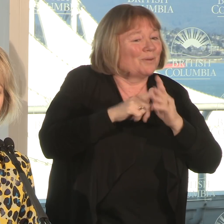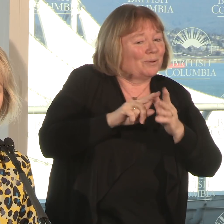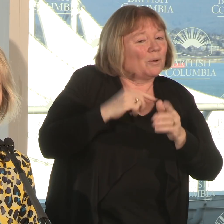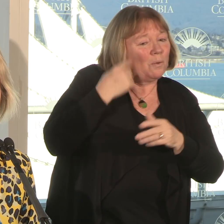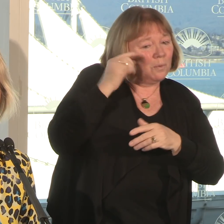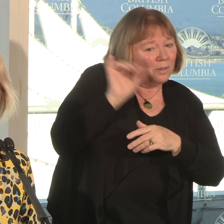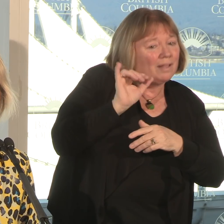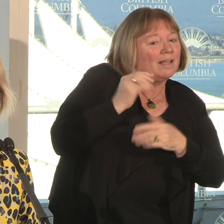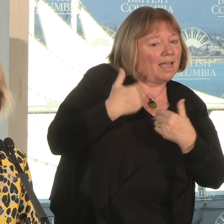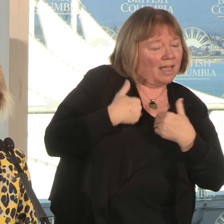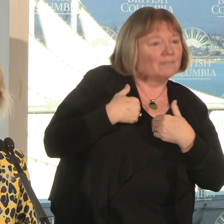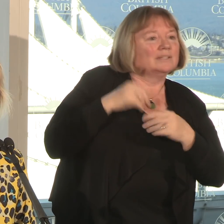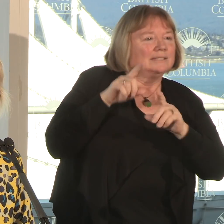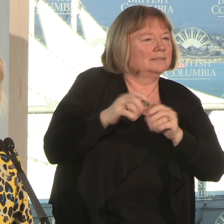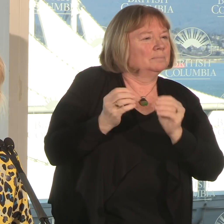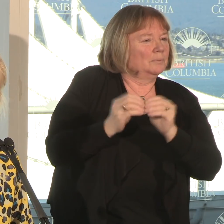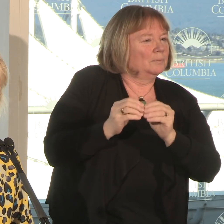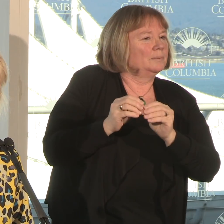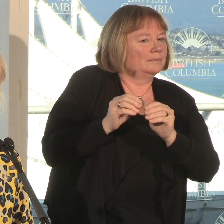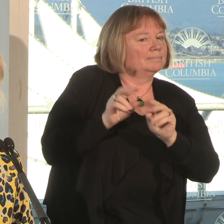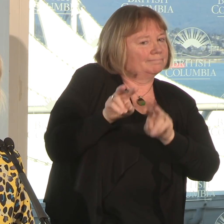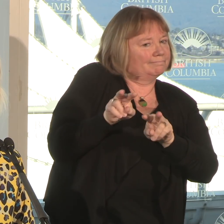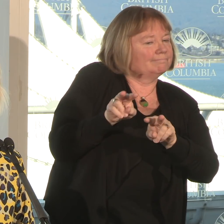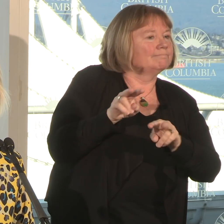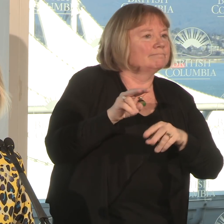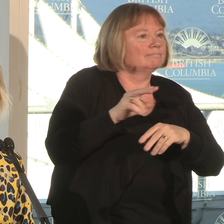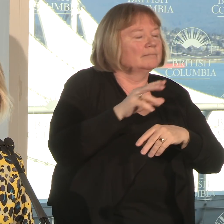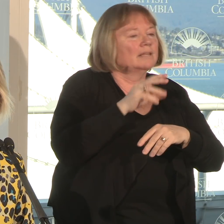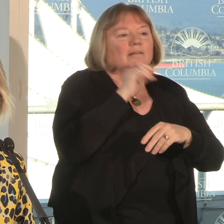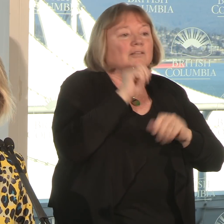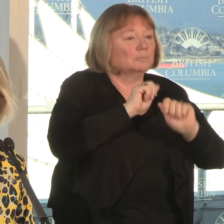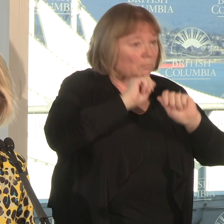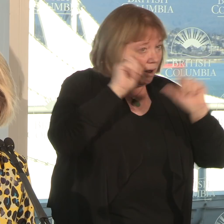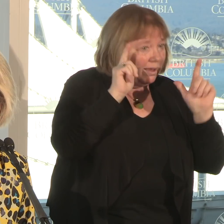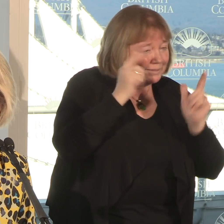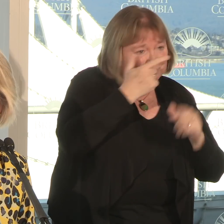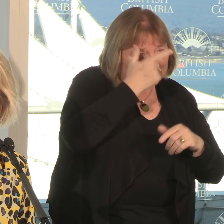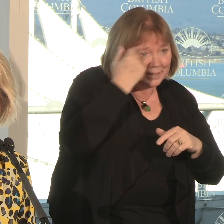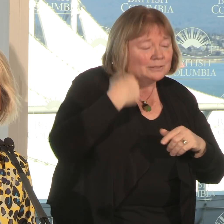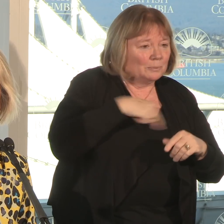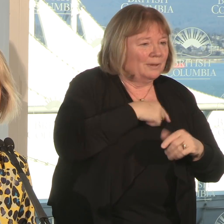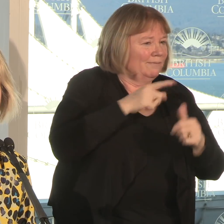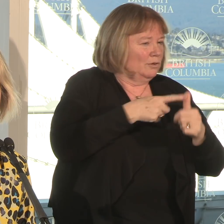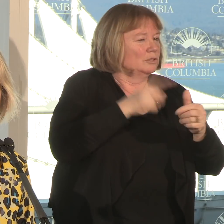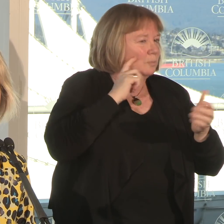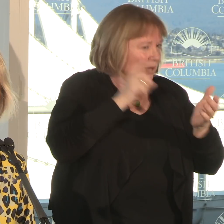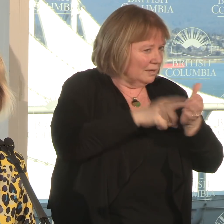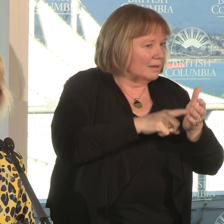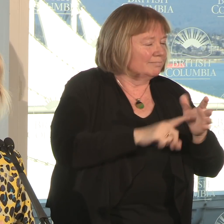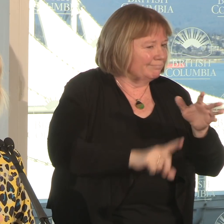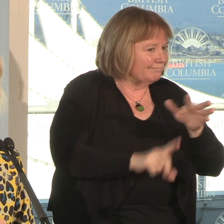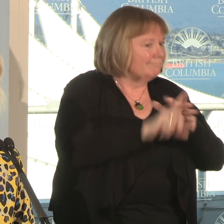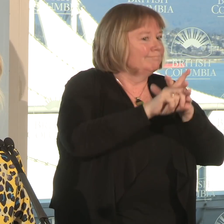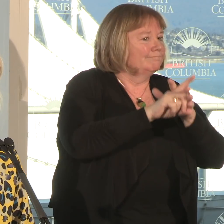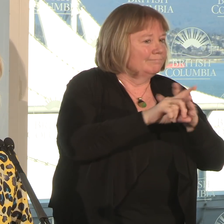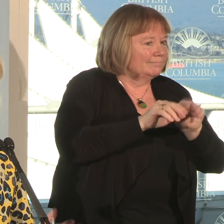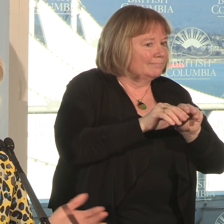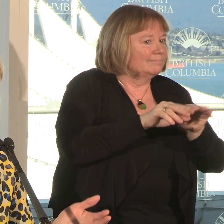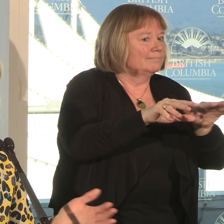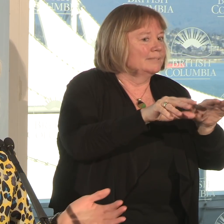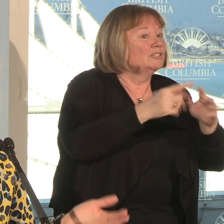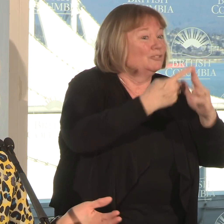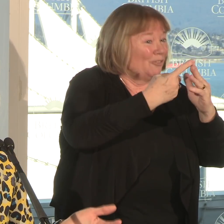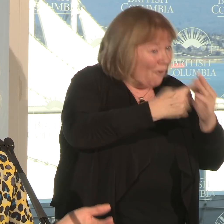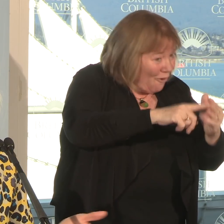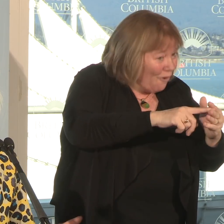well. This is not a surprise. When we first recognized the outbreak, it had just been